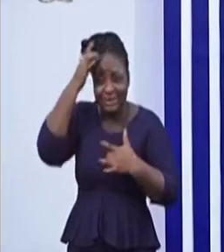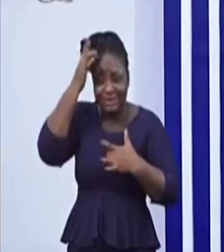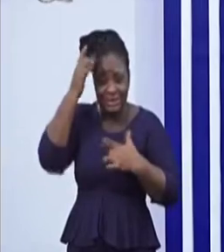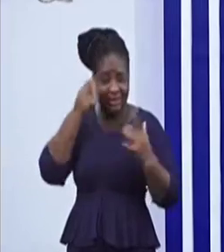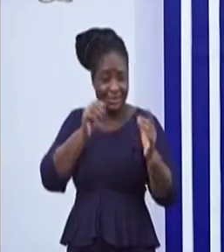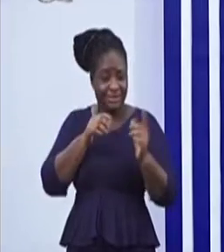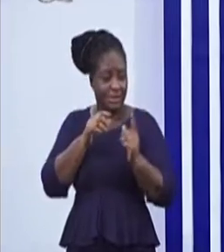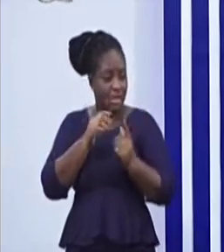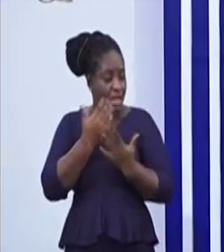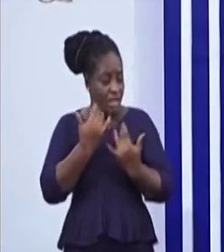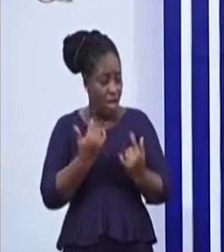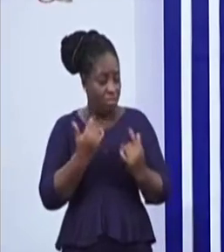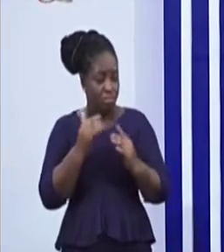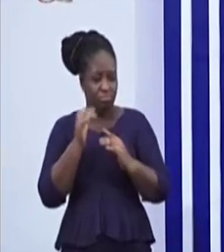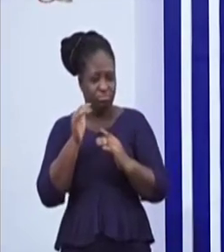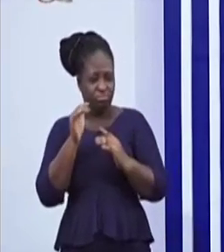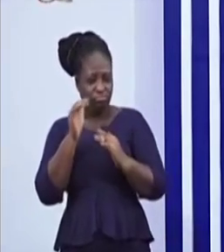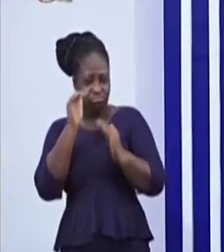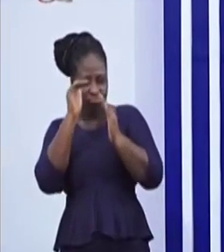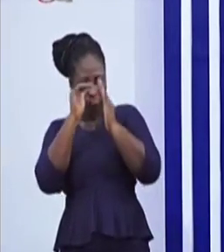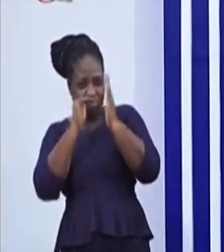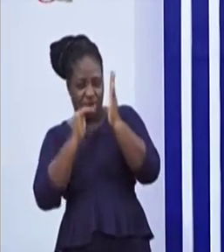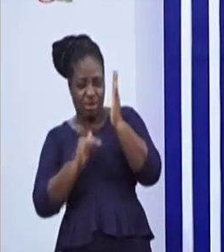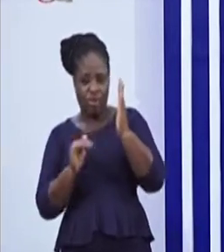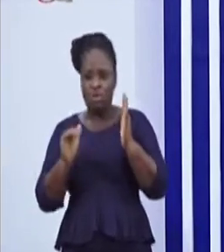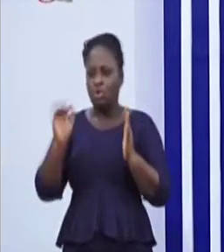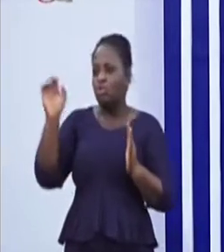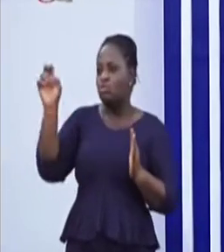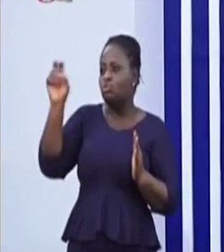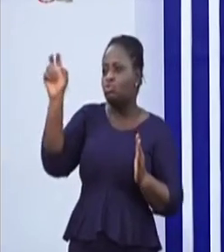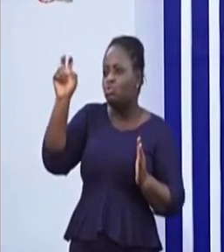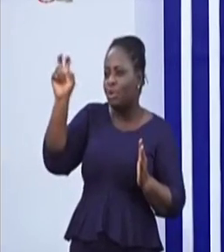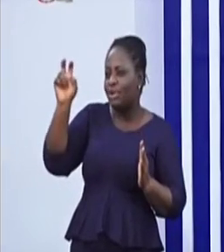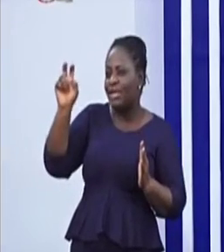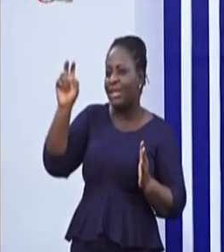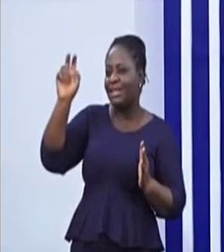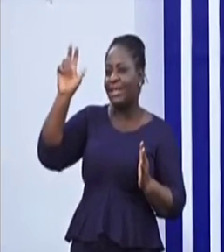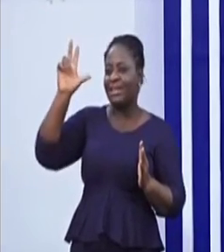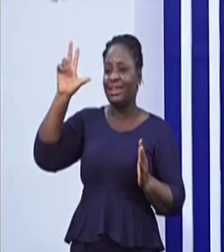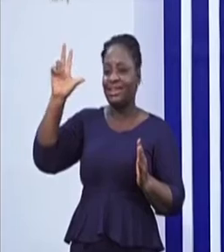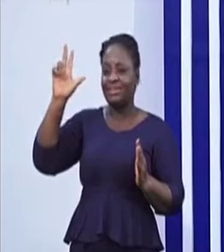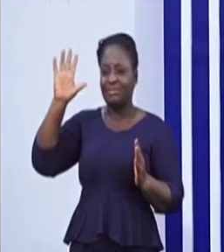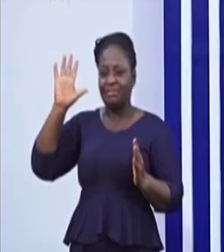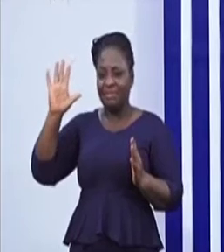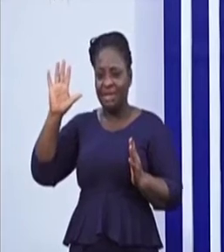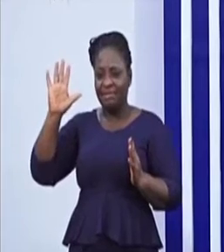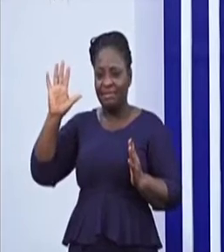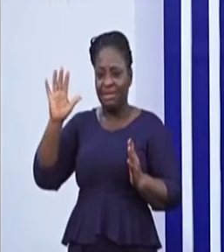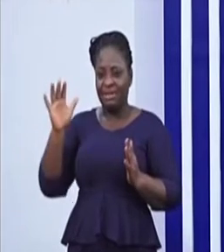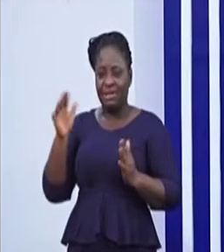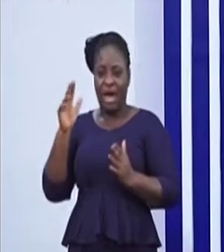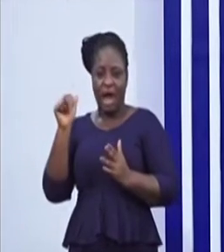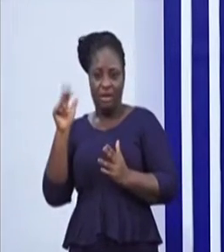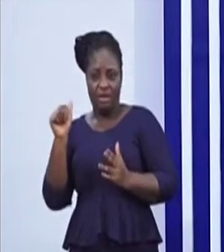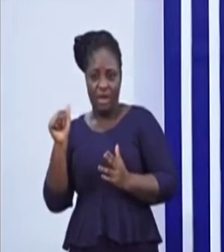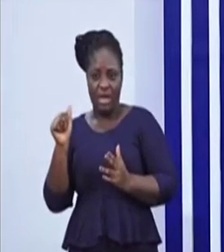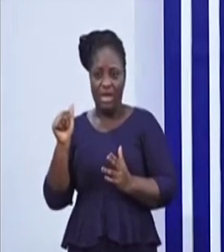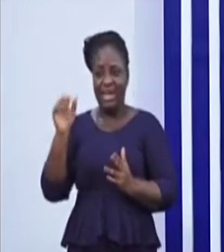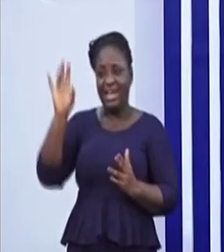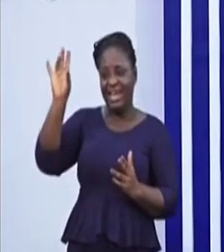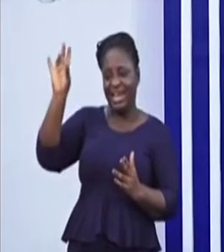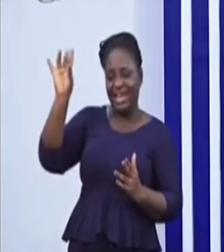the breakdown is as follows. About 235 are in Greater Accra, 10 in Kumasi, we have 8 in the northern